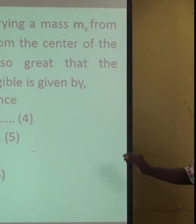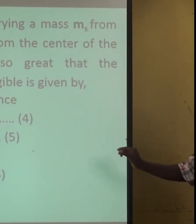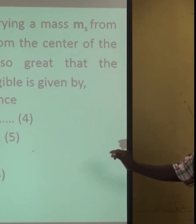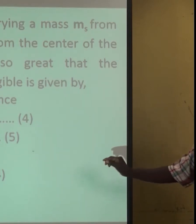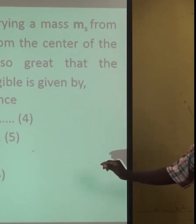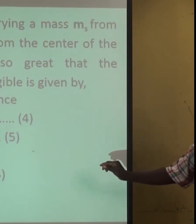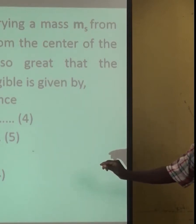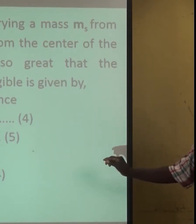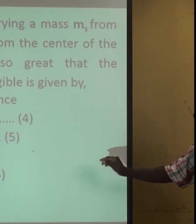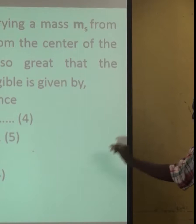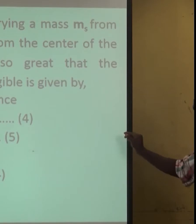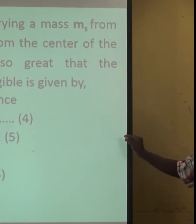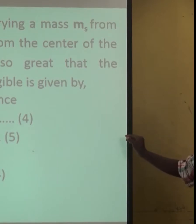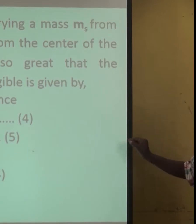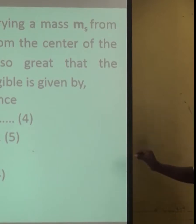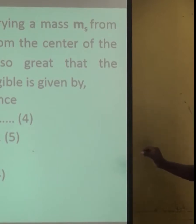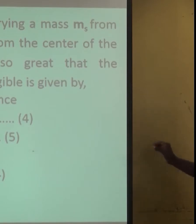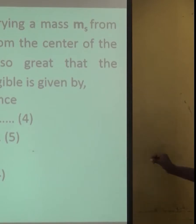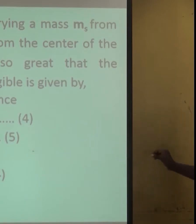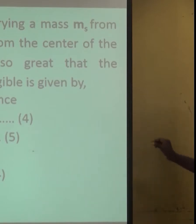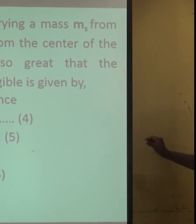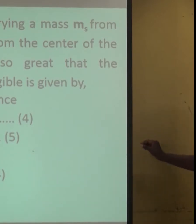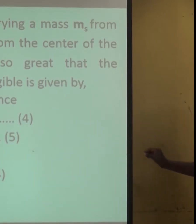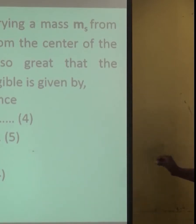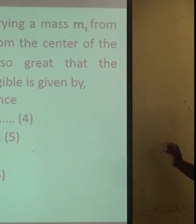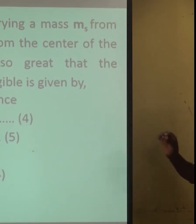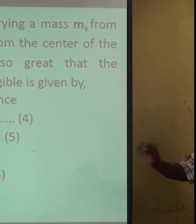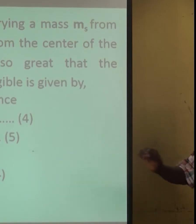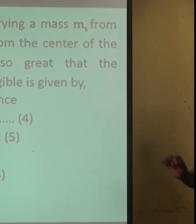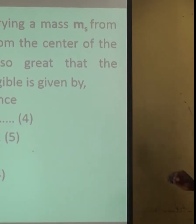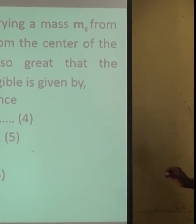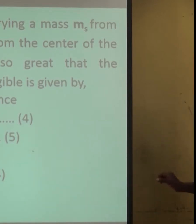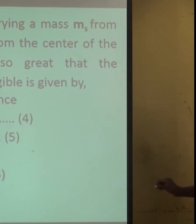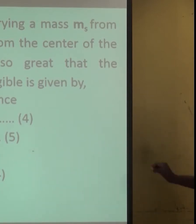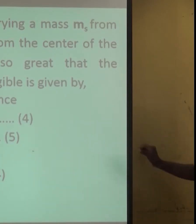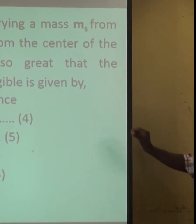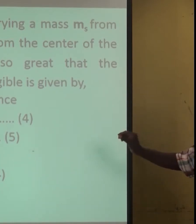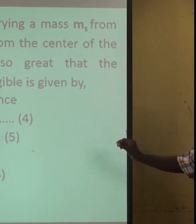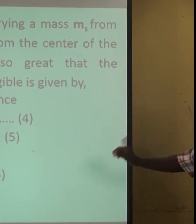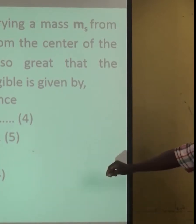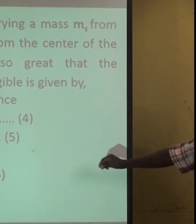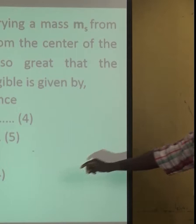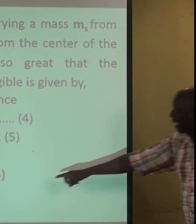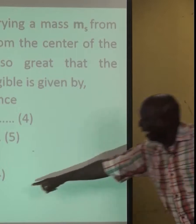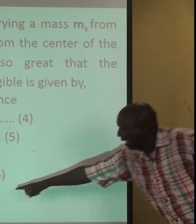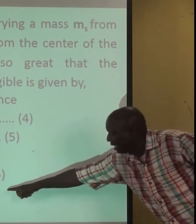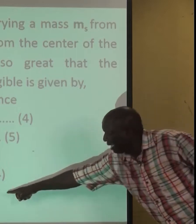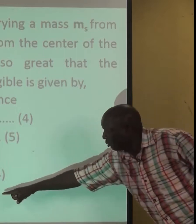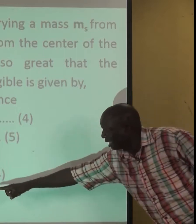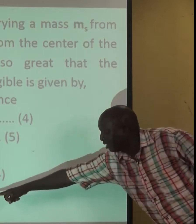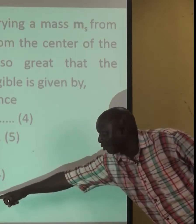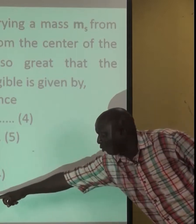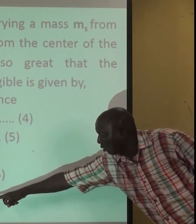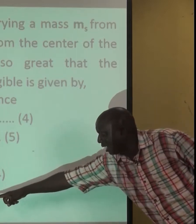squared times R, which is the distance of that mass from the center of the Earth. Now, R here,